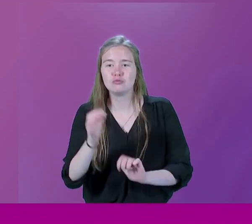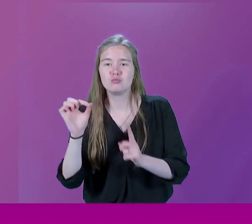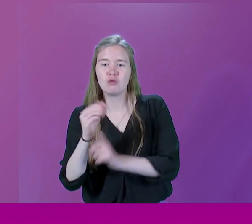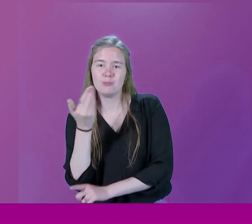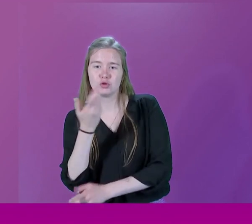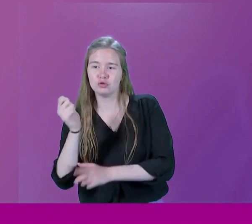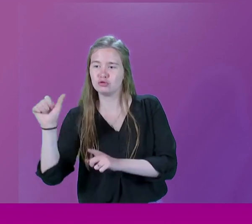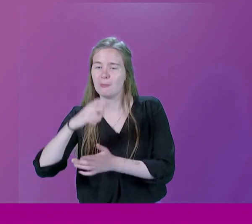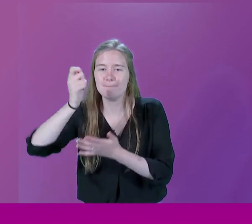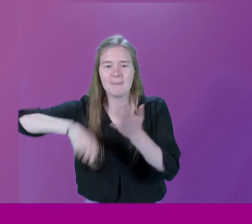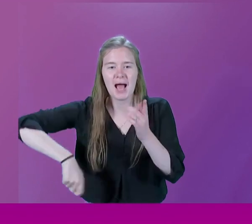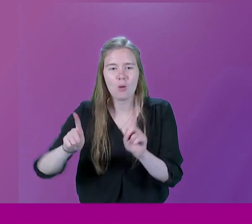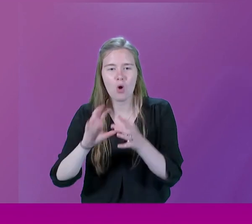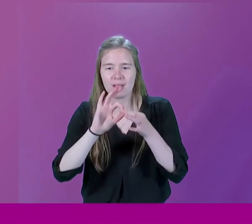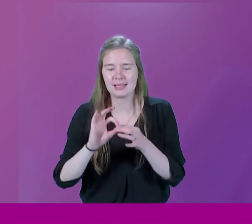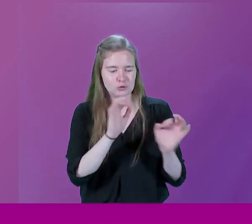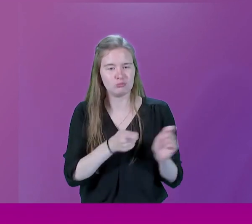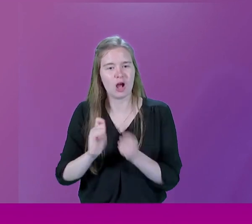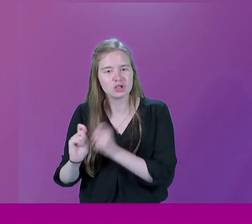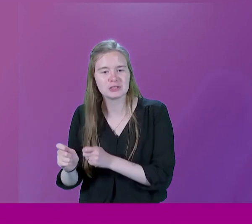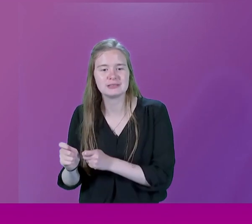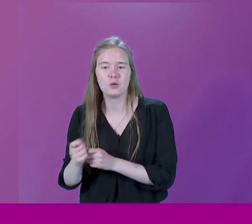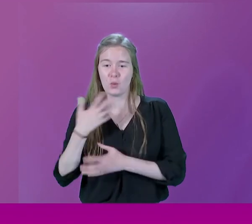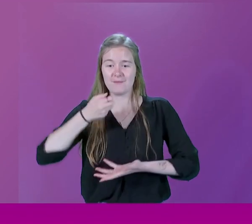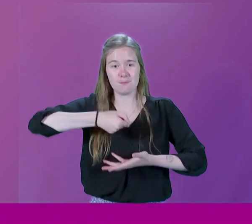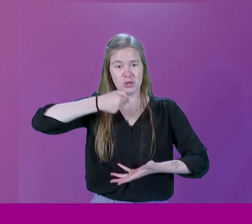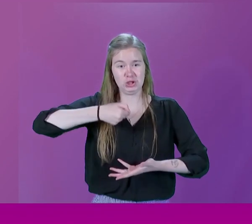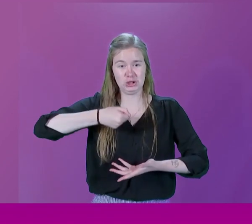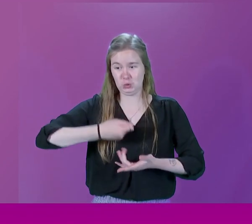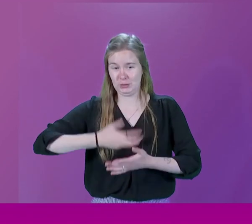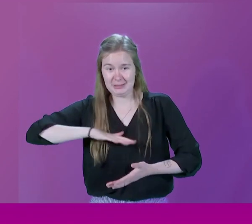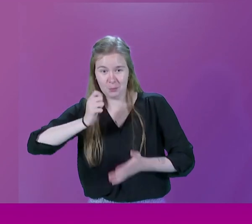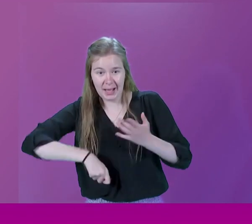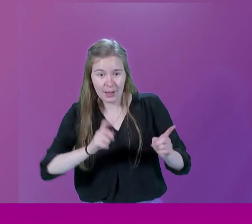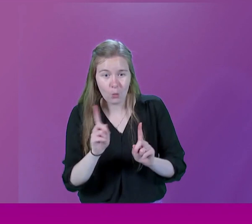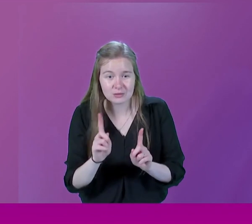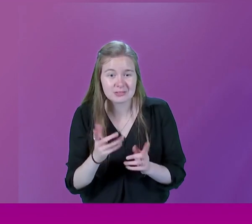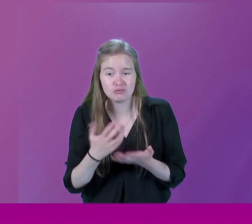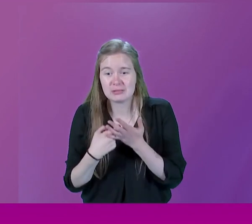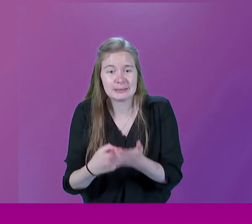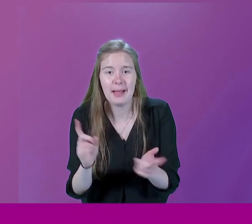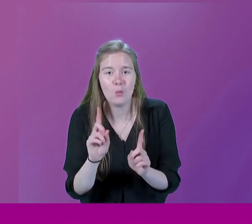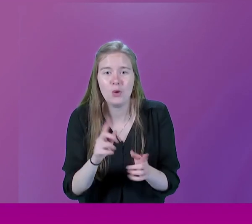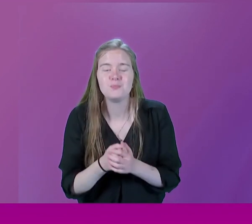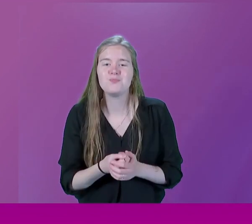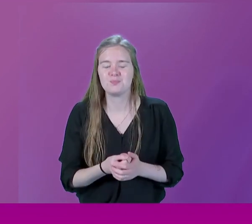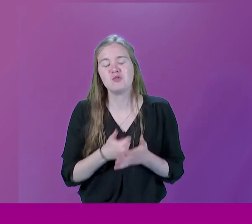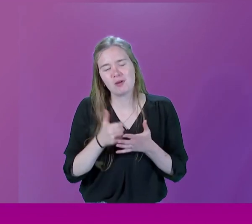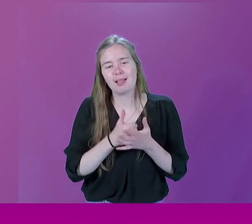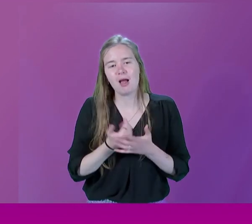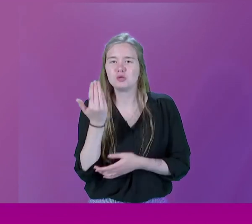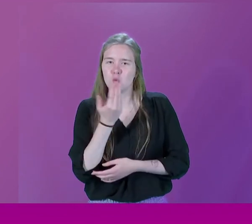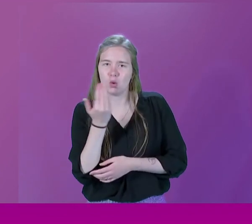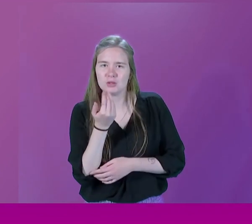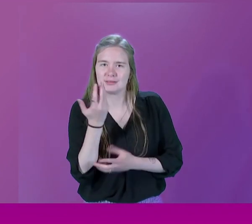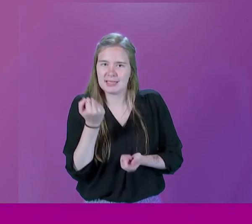schools buy as regards to percussion in the budget, with the budget that they might have? Now, very often you'll find that